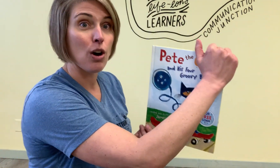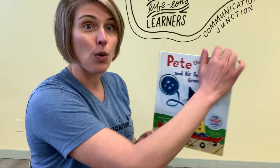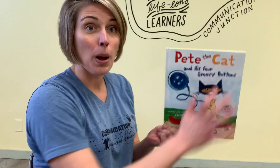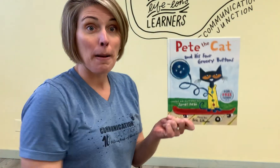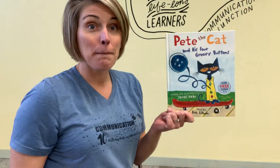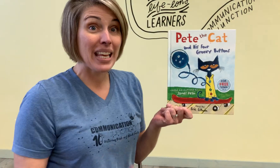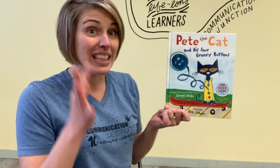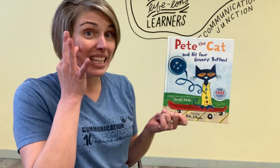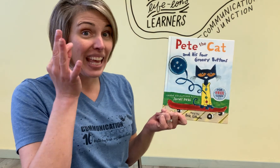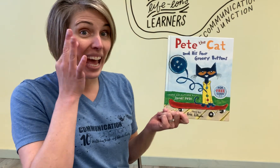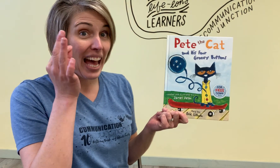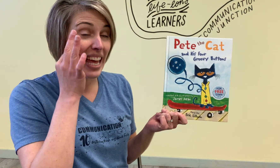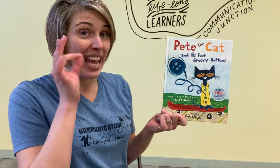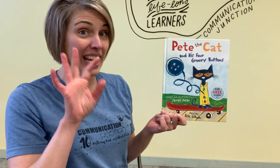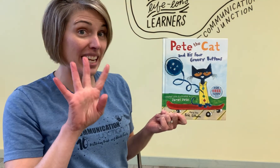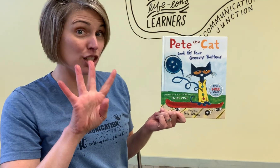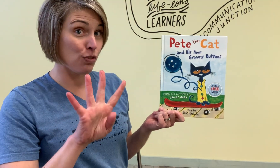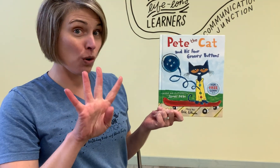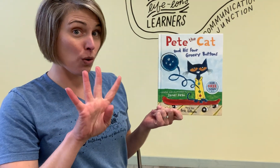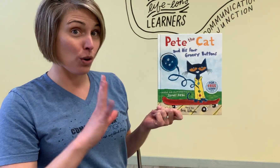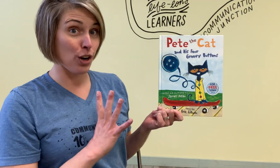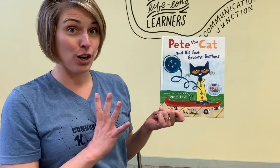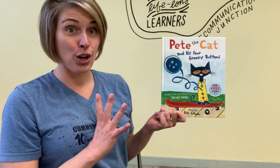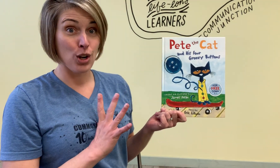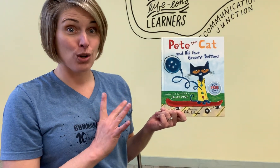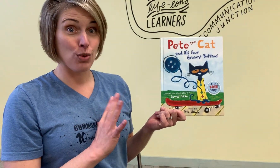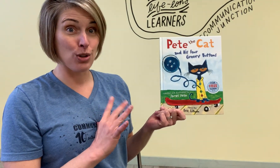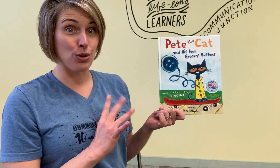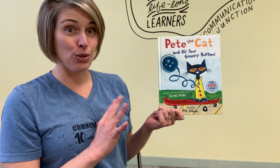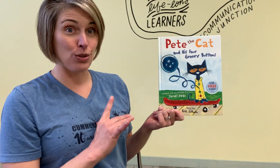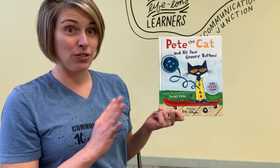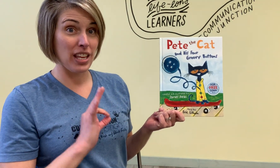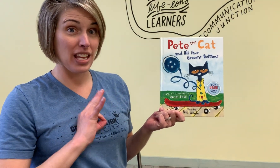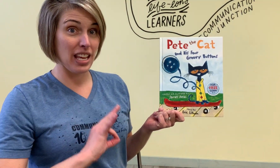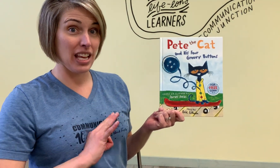go. Pete the cat and his 4 groovy